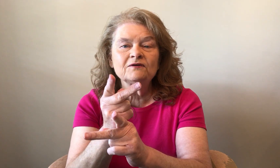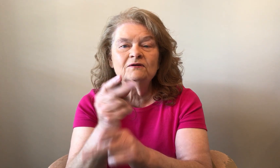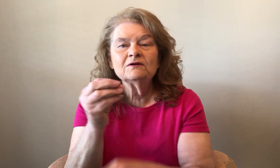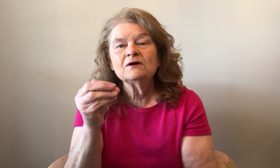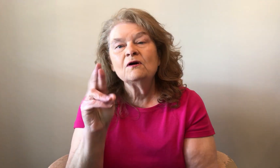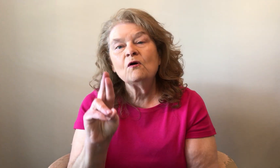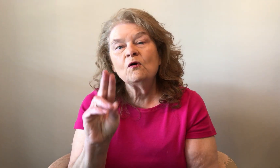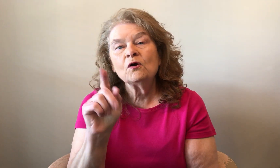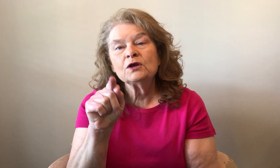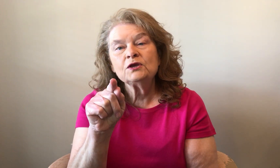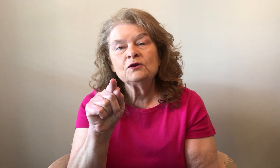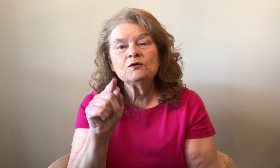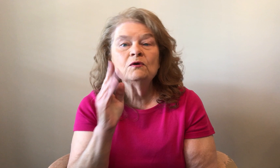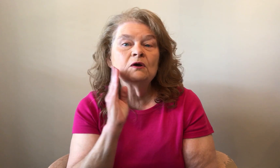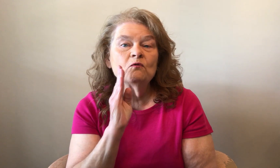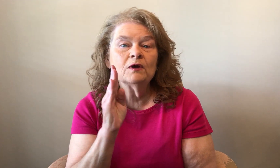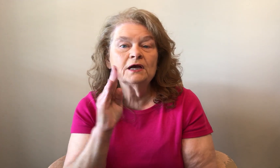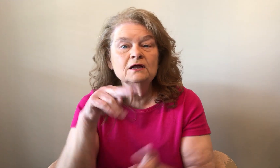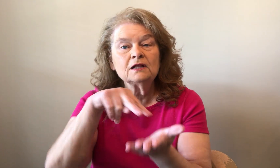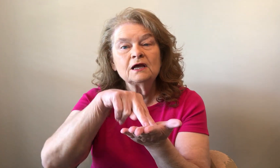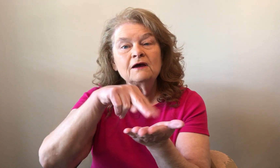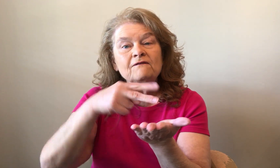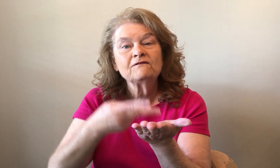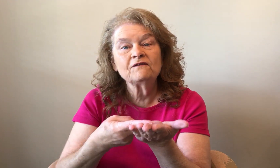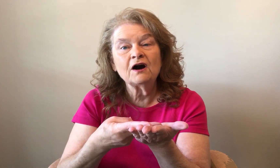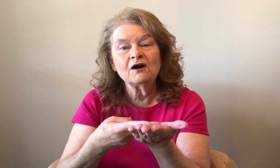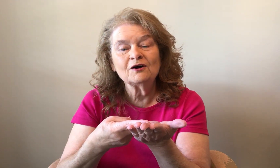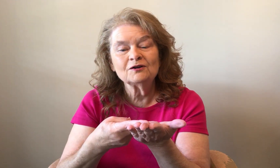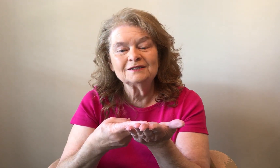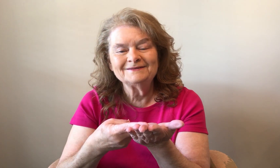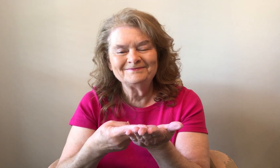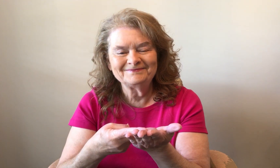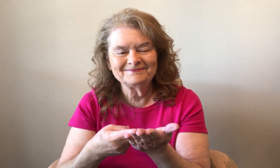careful or you will fall.